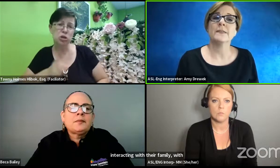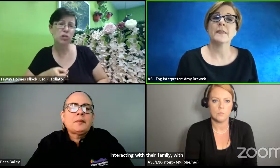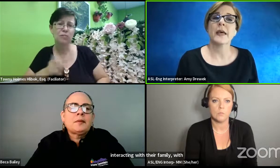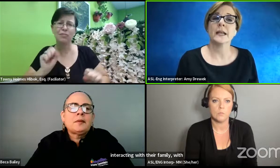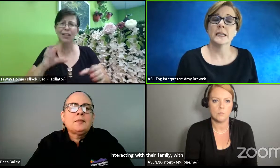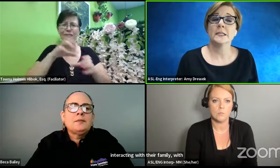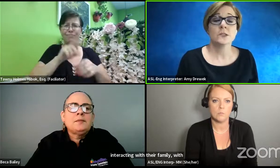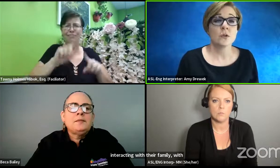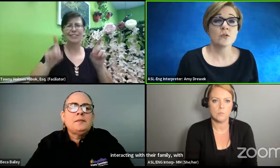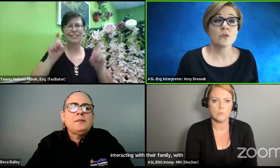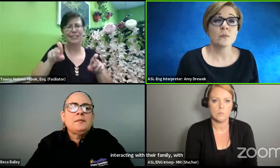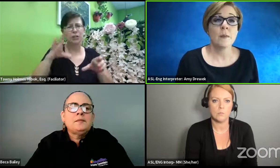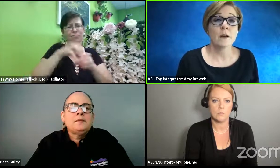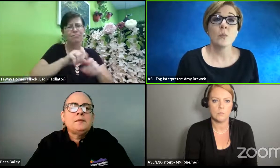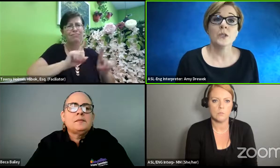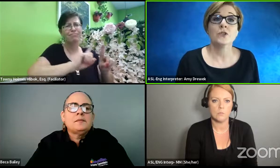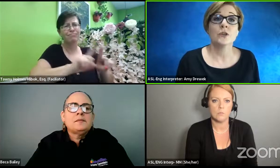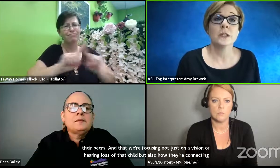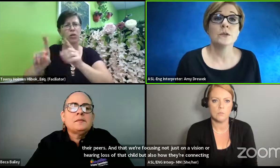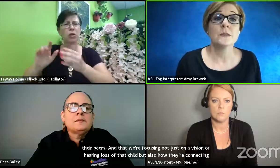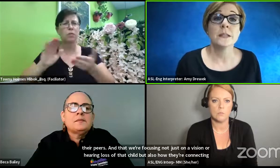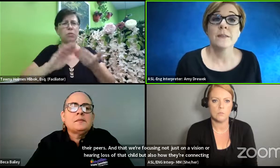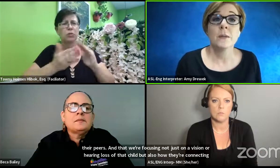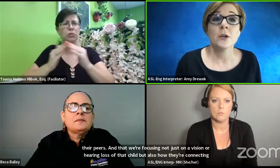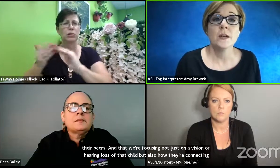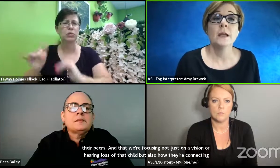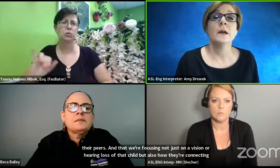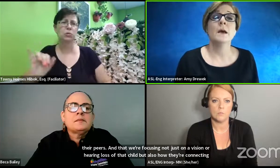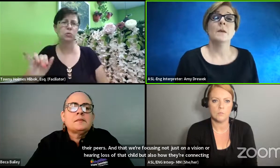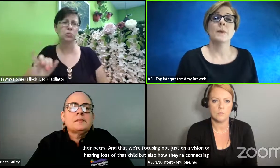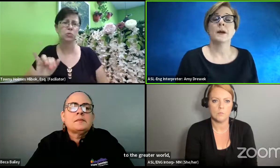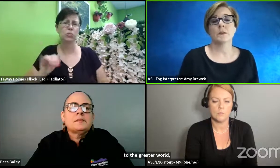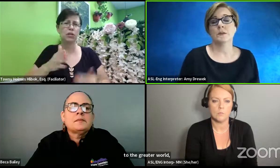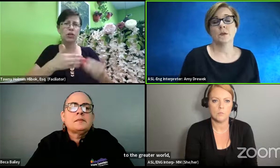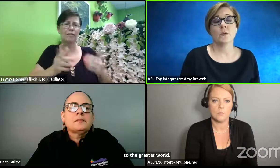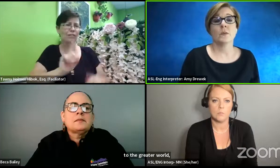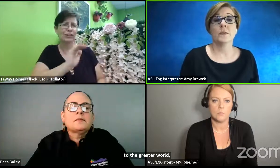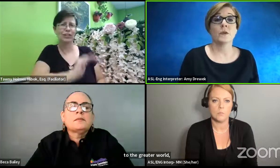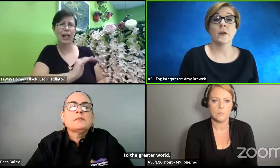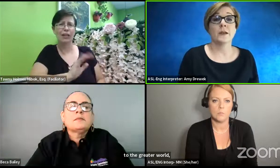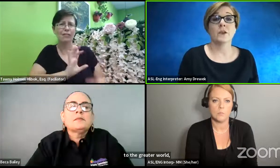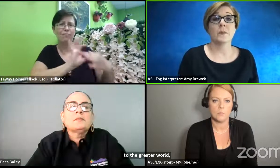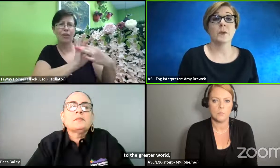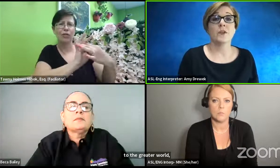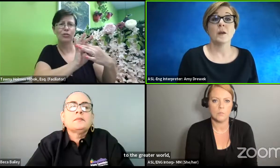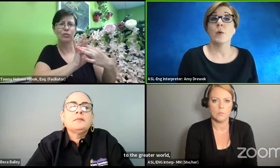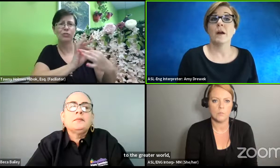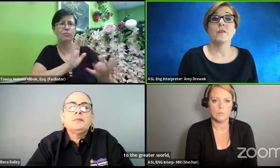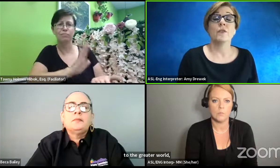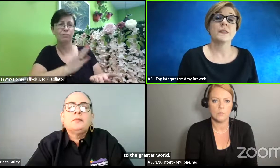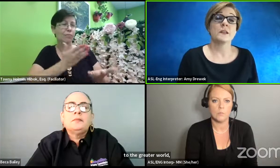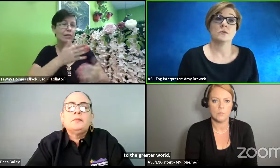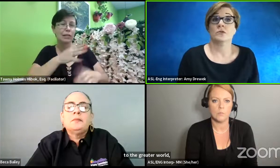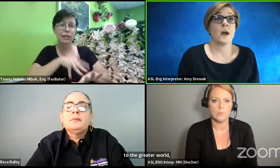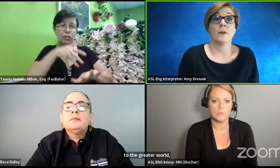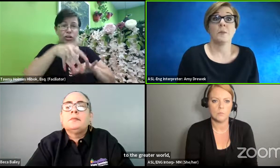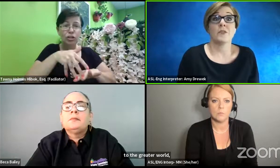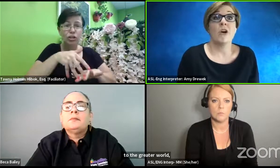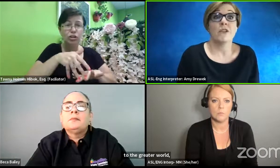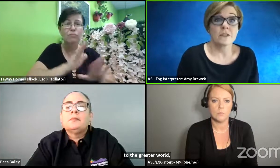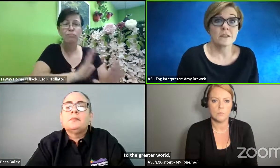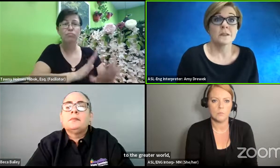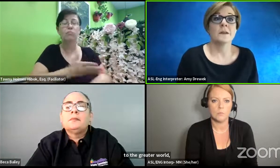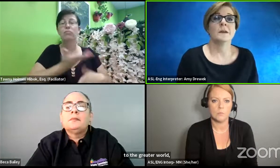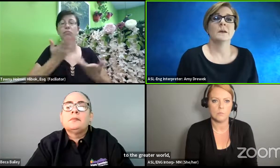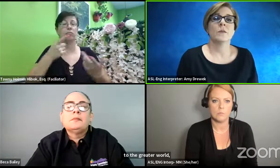I believe that that is a social model, which could include the deaf community, but also the greater community, wherever the